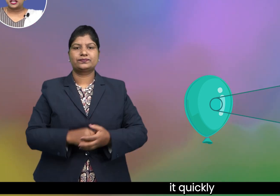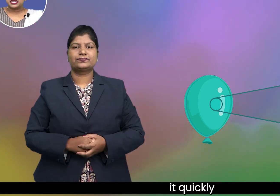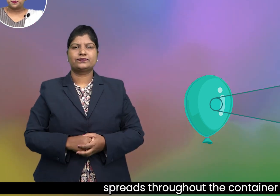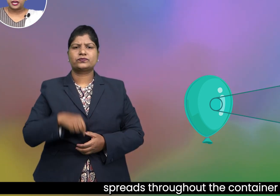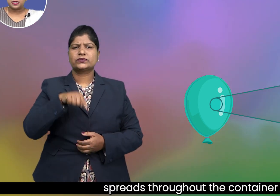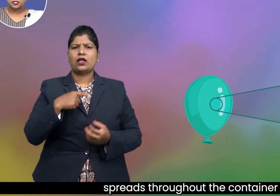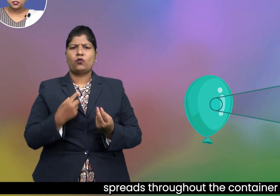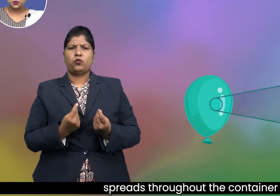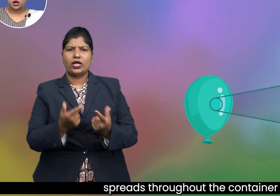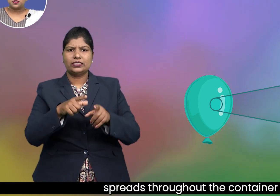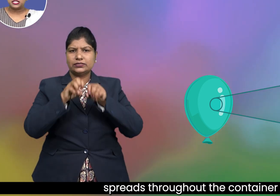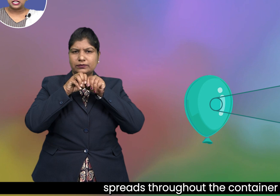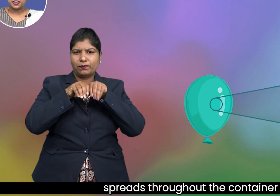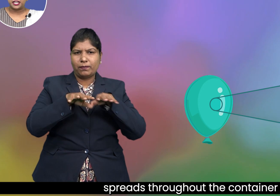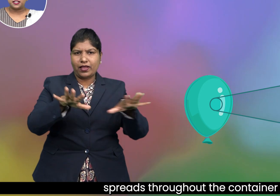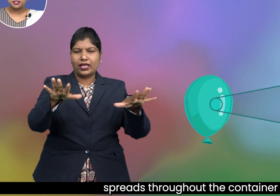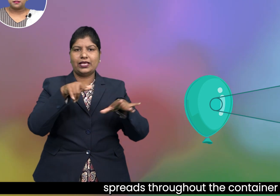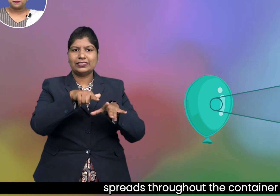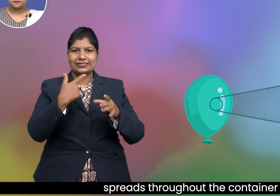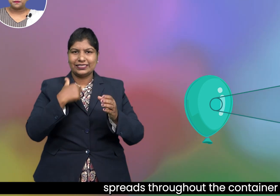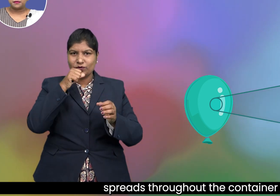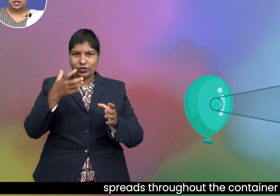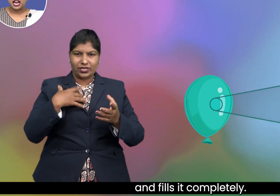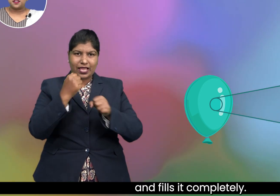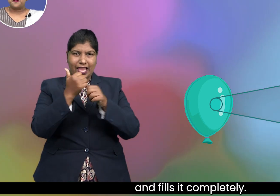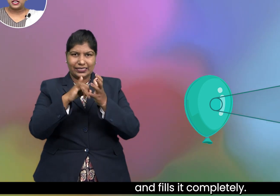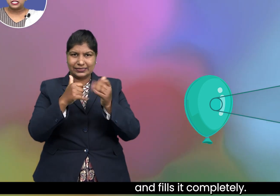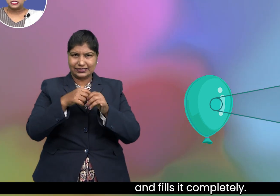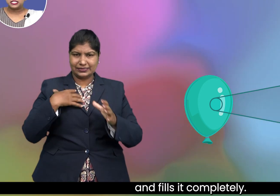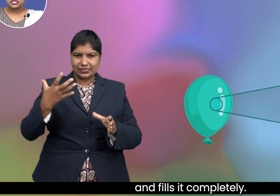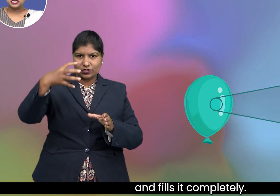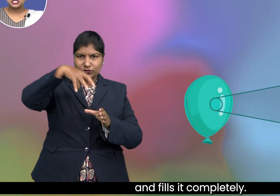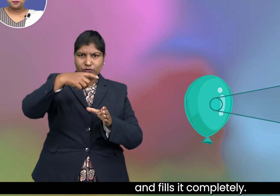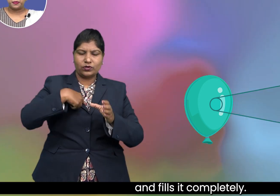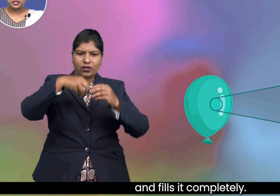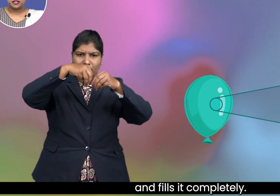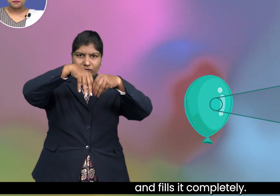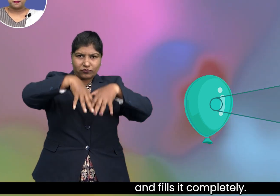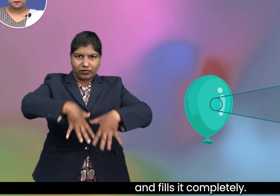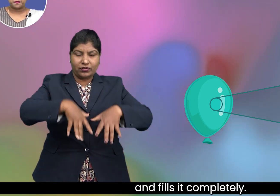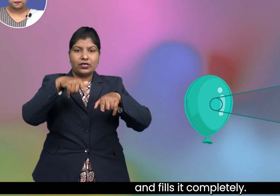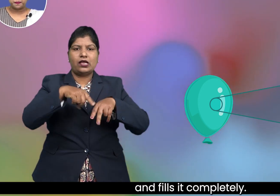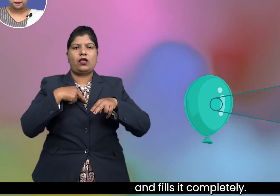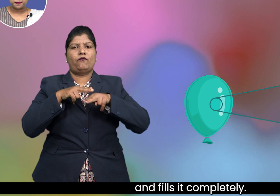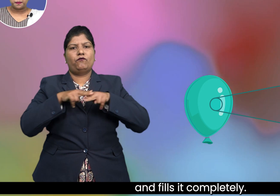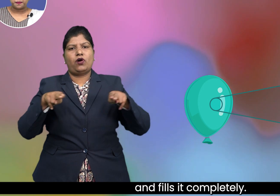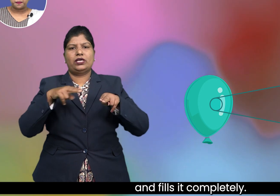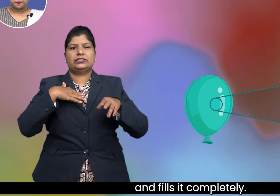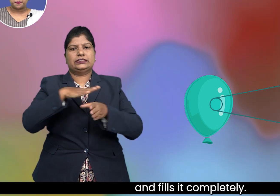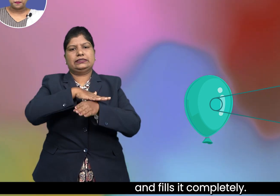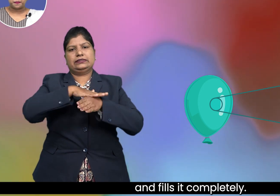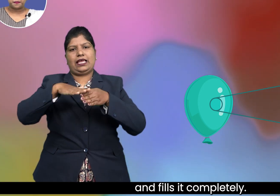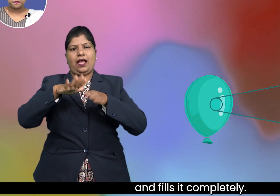it quickly spreads throughout the container and fills it completely.